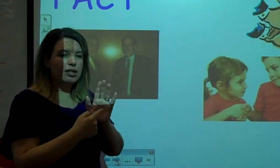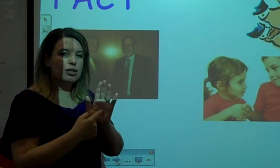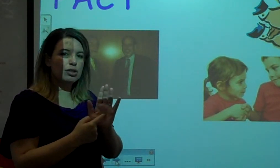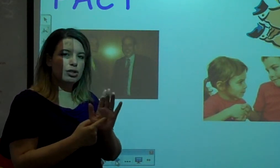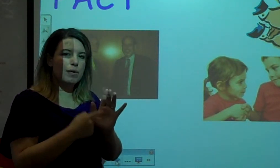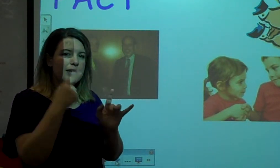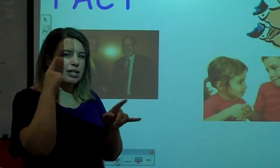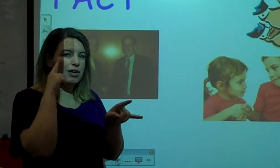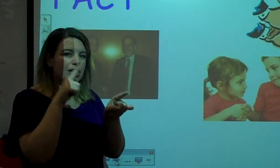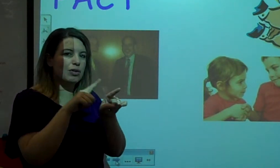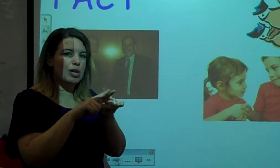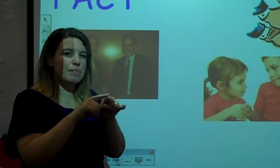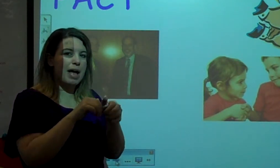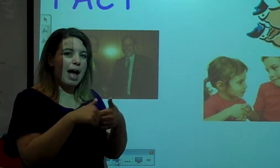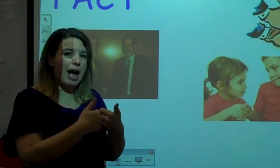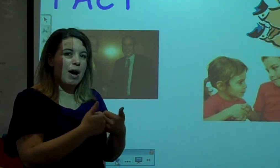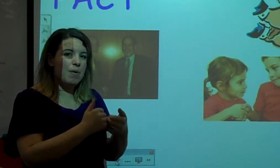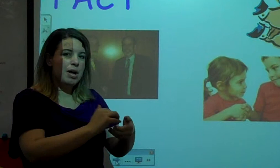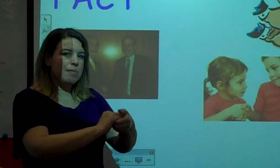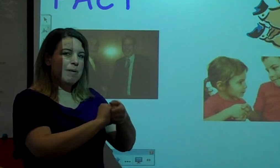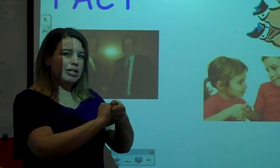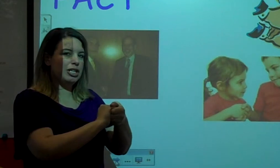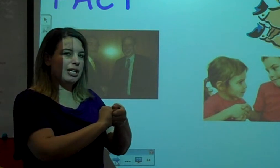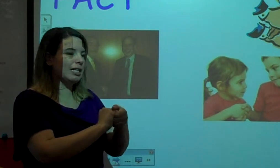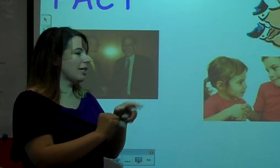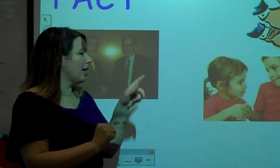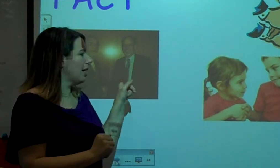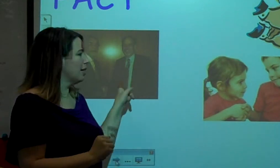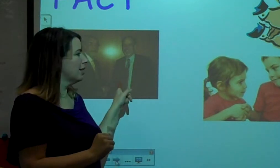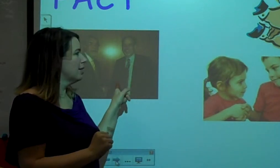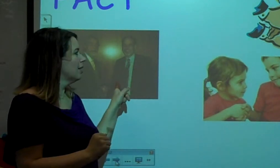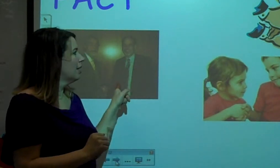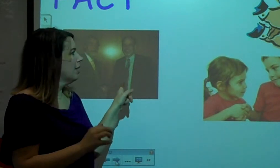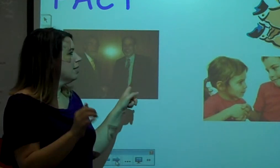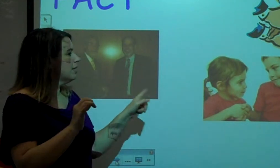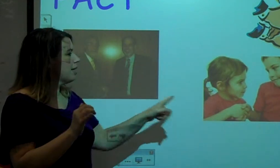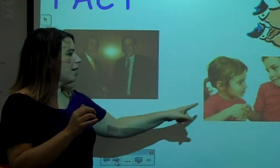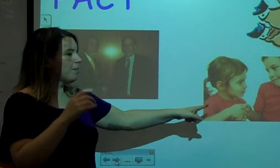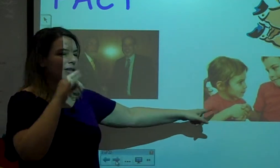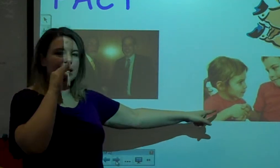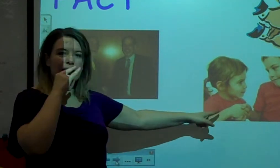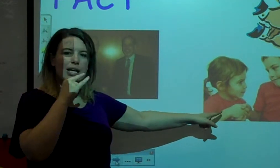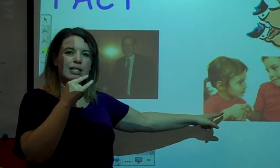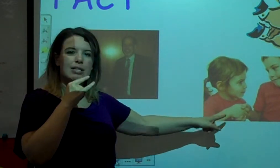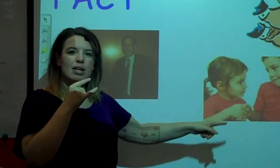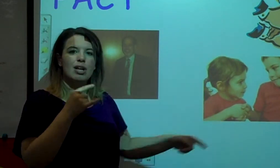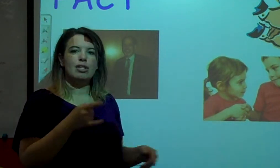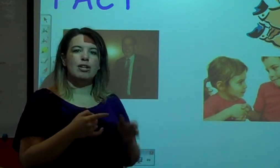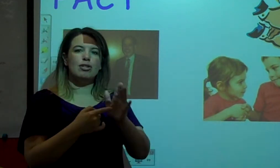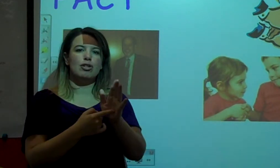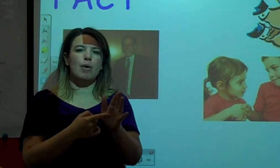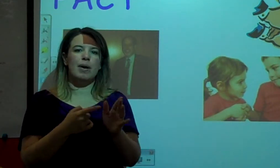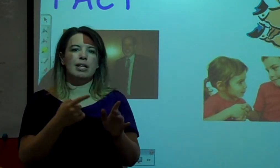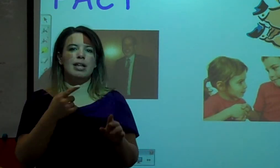they're showing that they're in agreement. How? By shaking of the hands. Same with the kids. They're showing